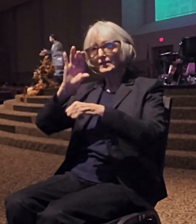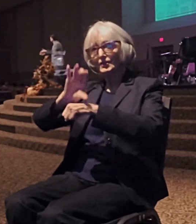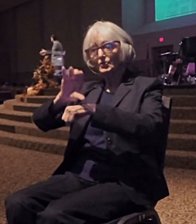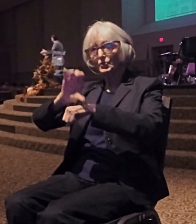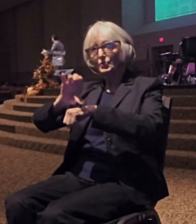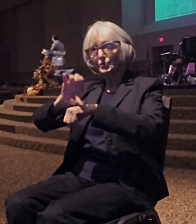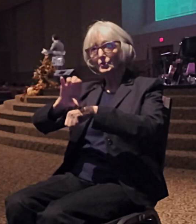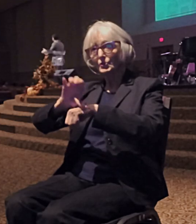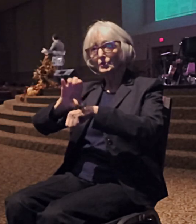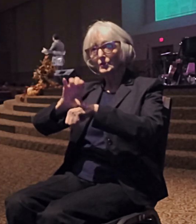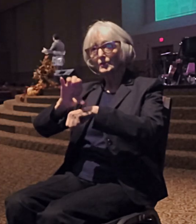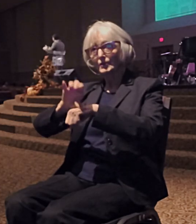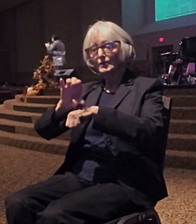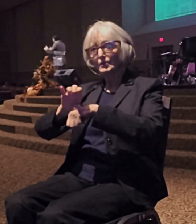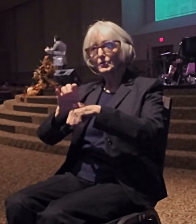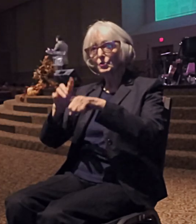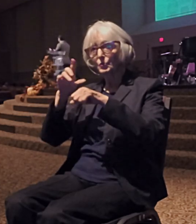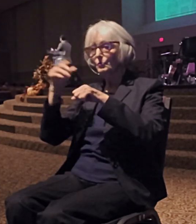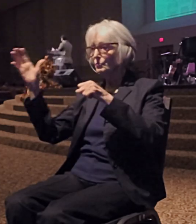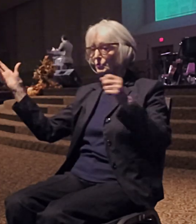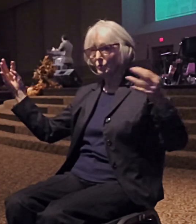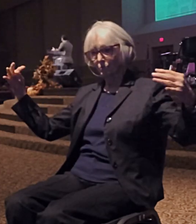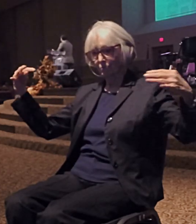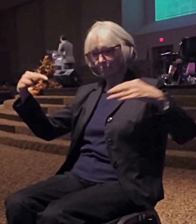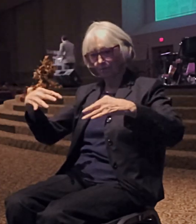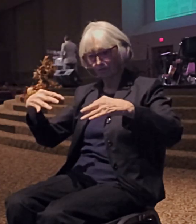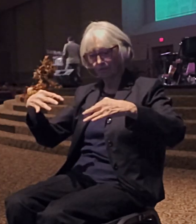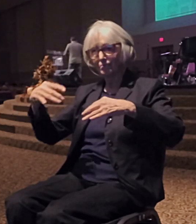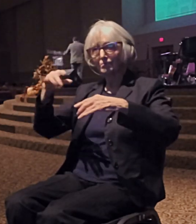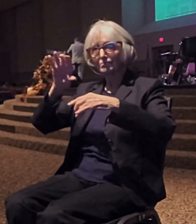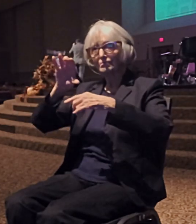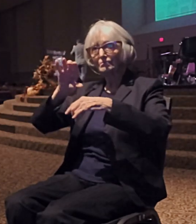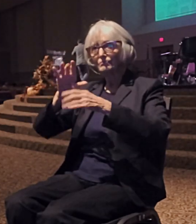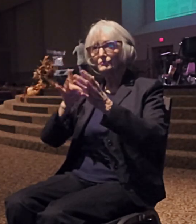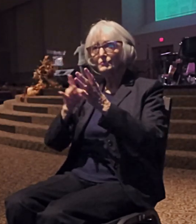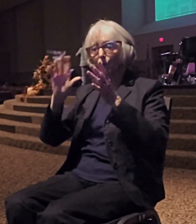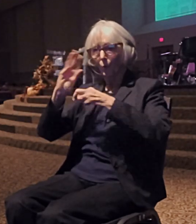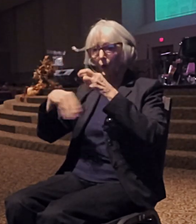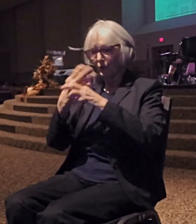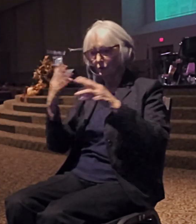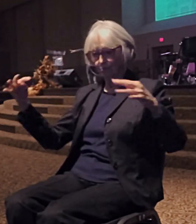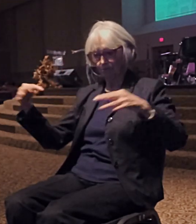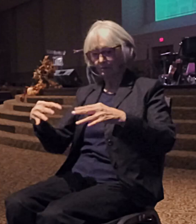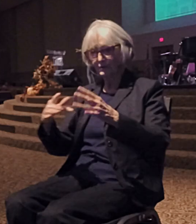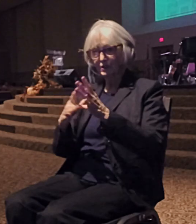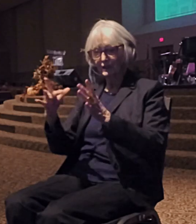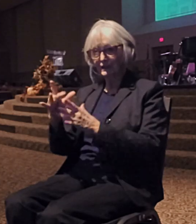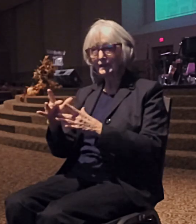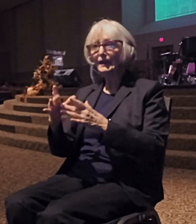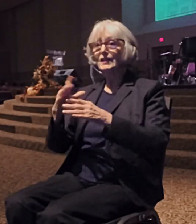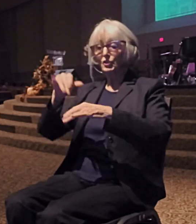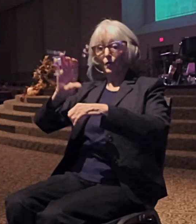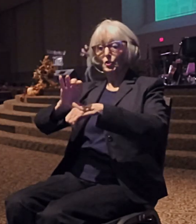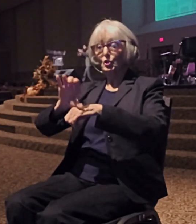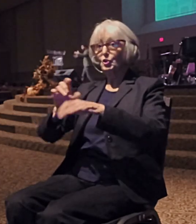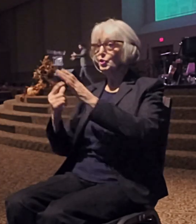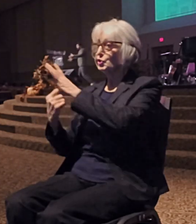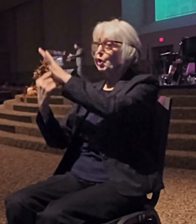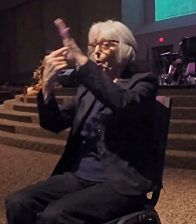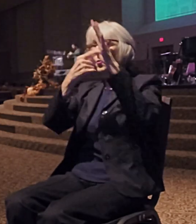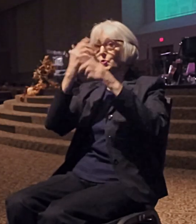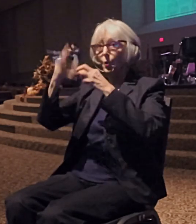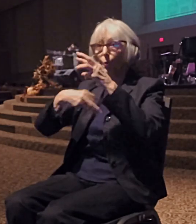church. Now catch that. It means that the church shows the world who God is. It means